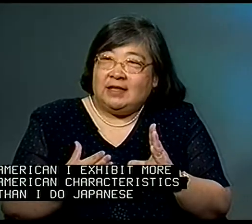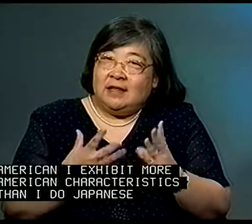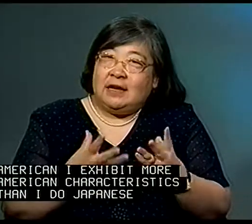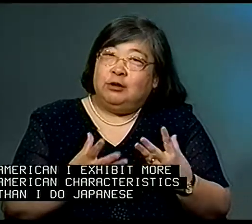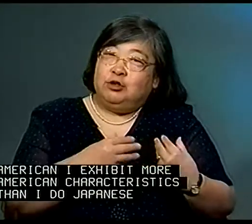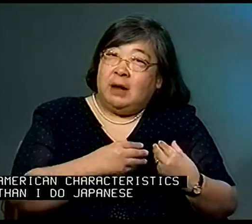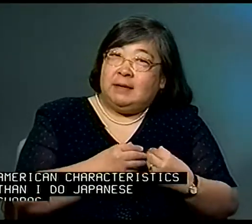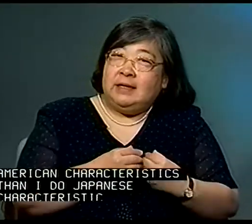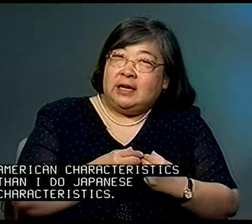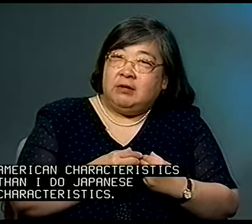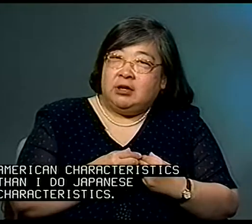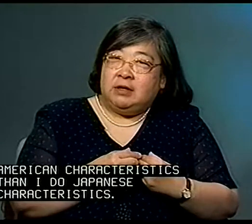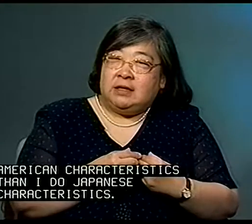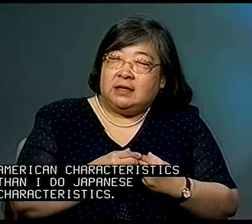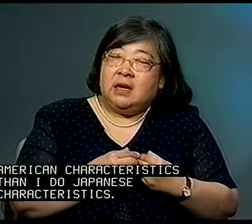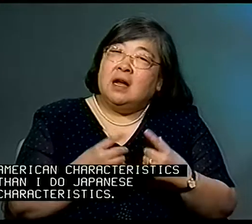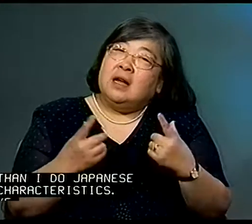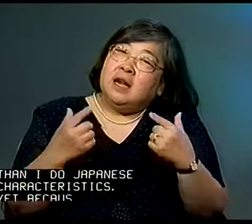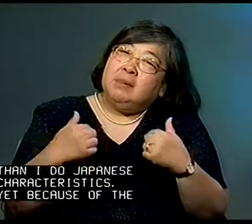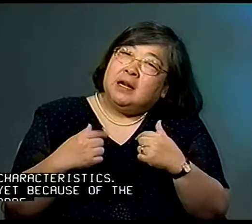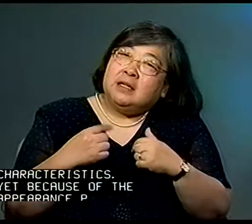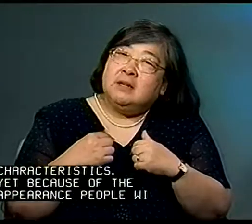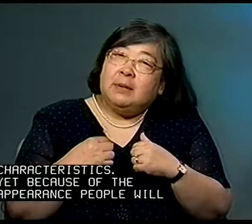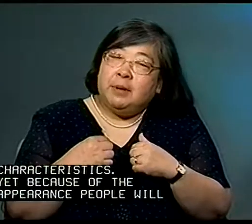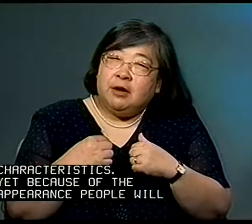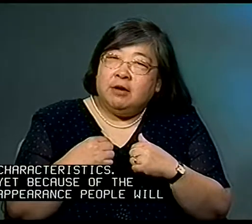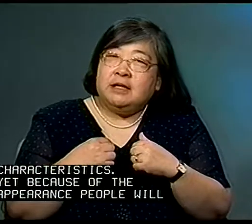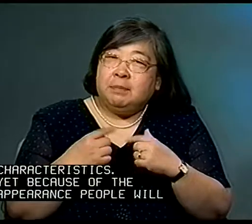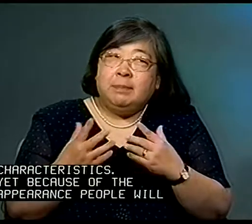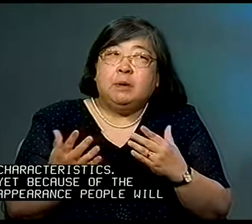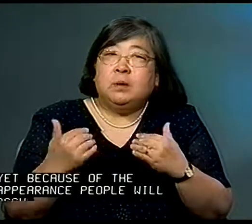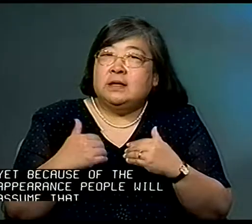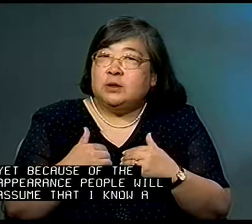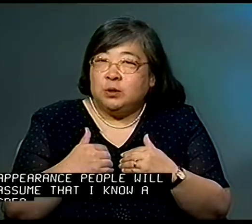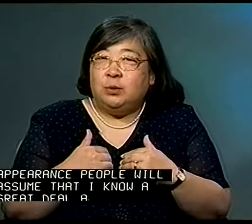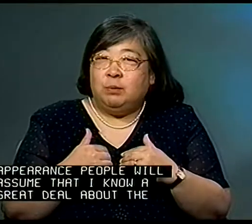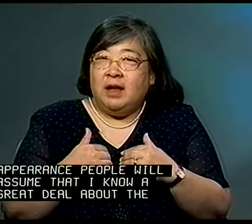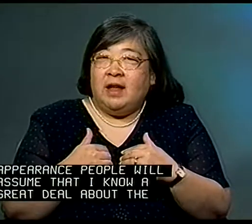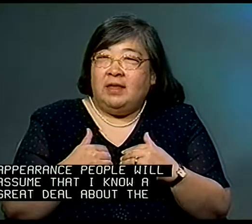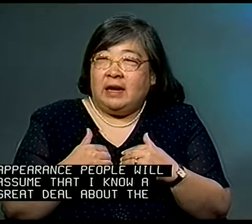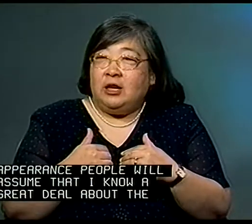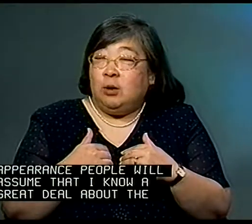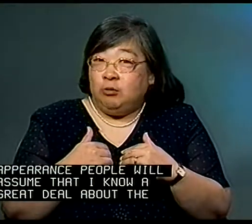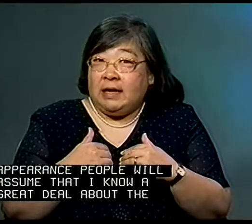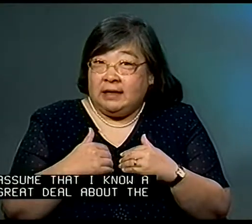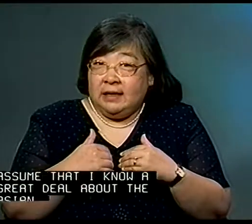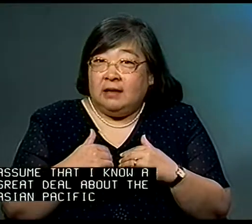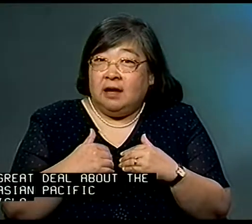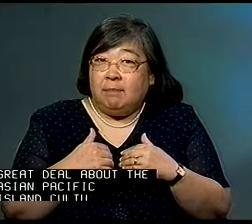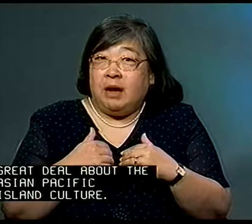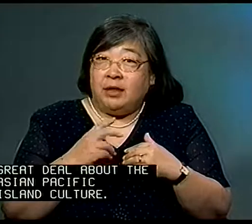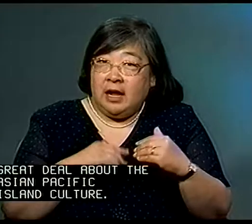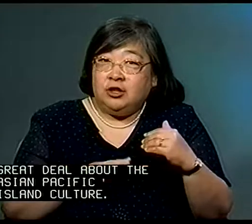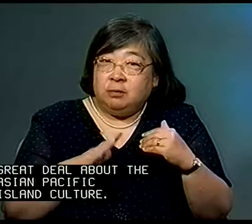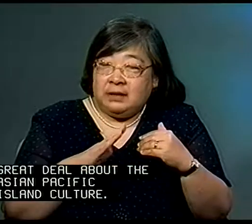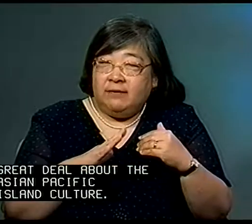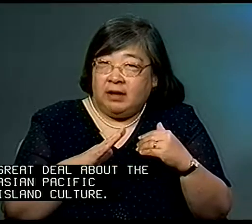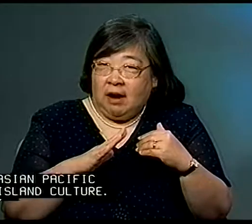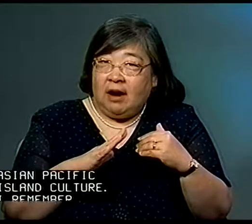than I do Japanese characteristics. Yet because of the appearance, people will assume that I know a great deal about the Asian Pacific